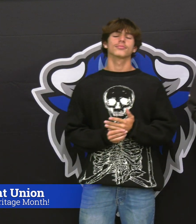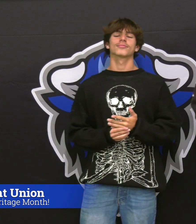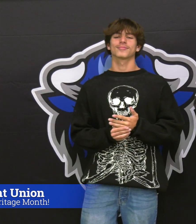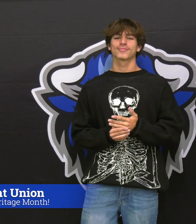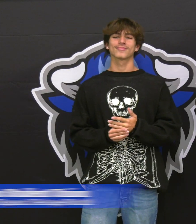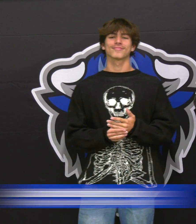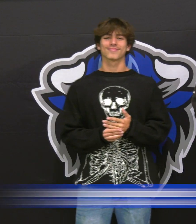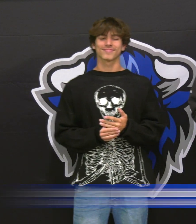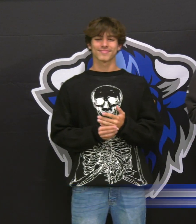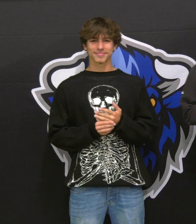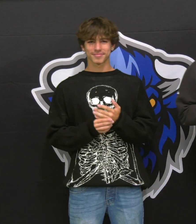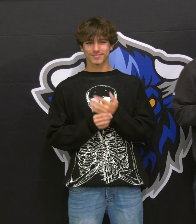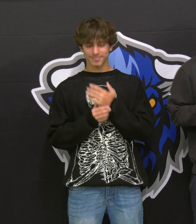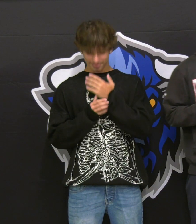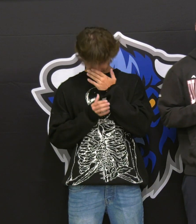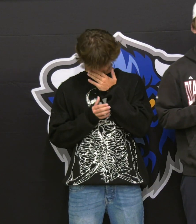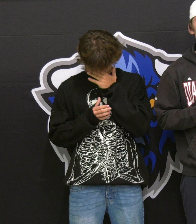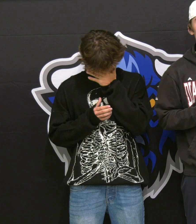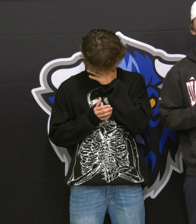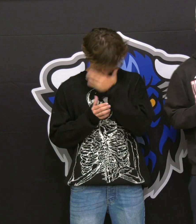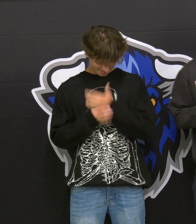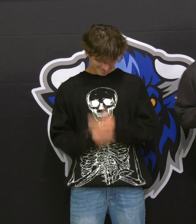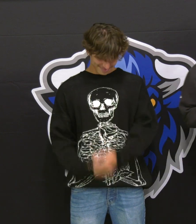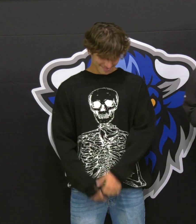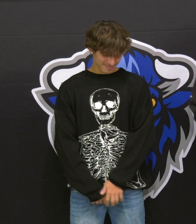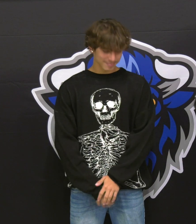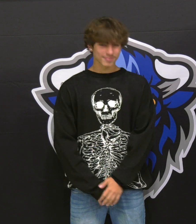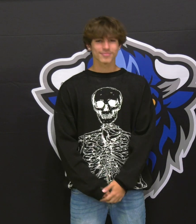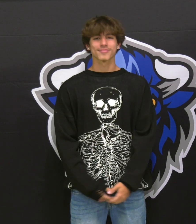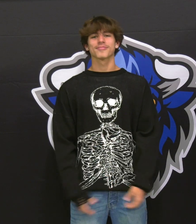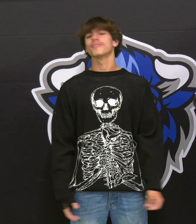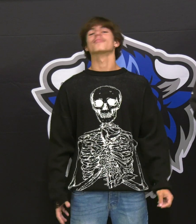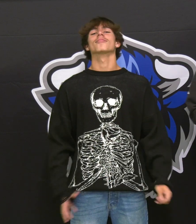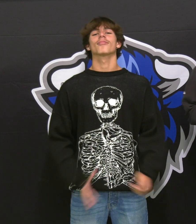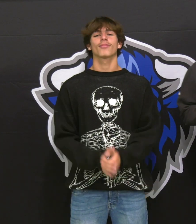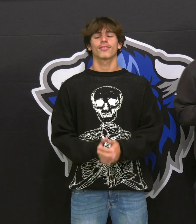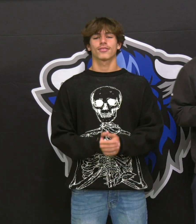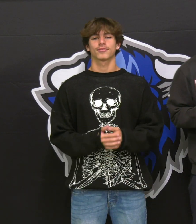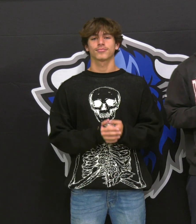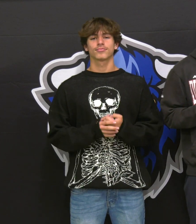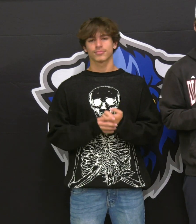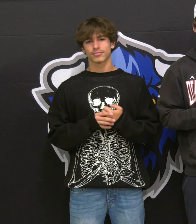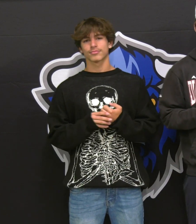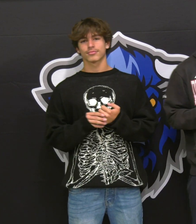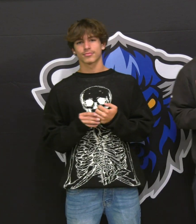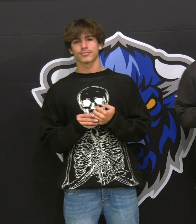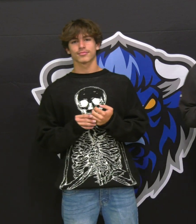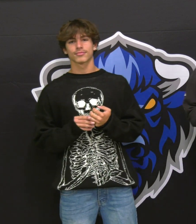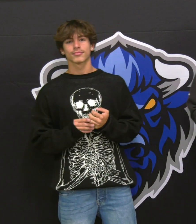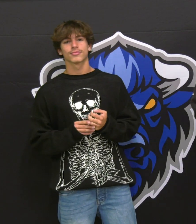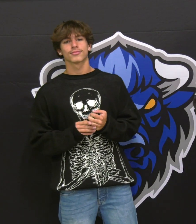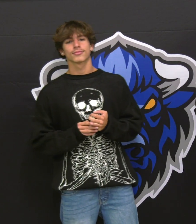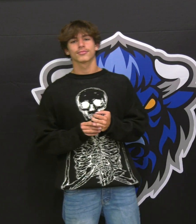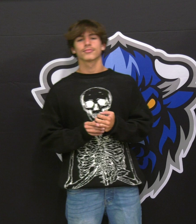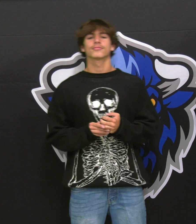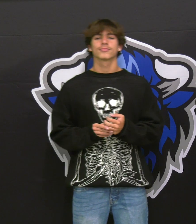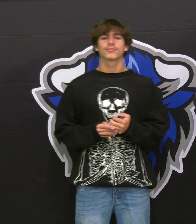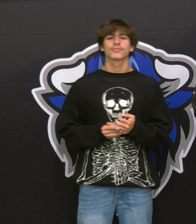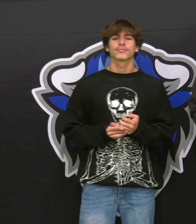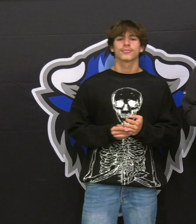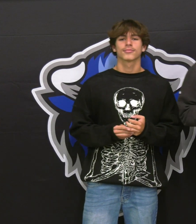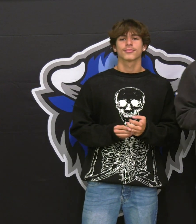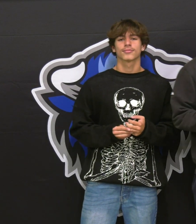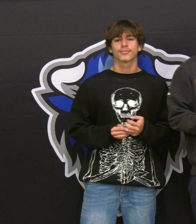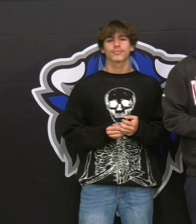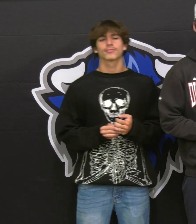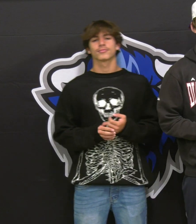a lasting impact. Oscar de la Renta took the fashion world by storm, designing clothes for several first ladies and